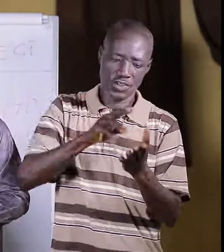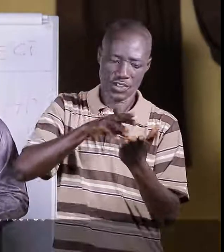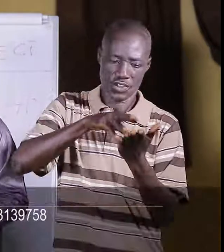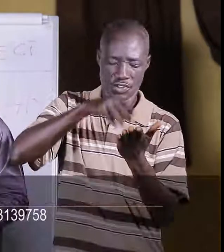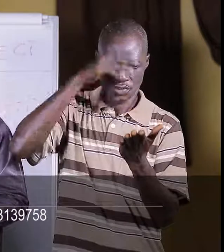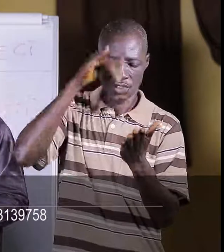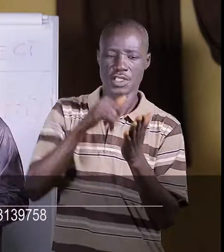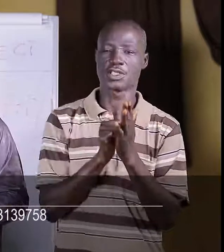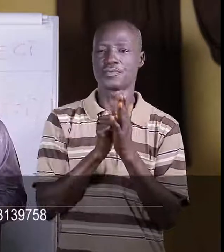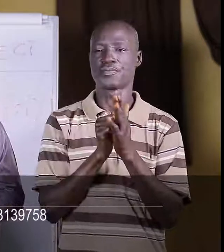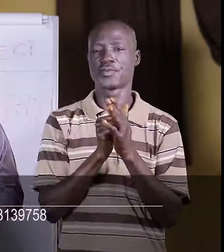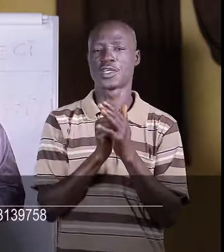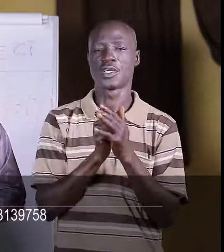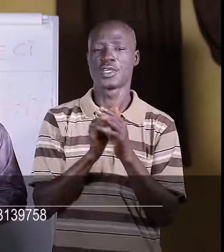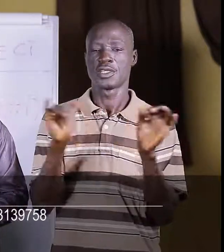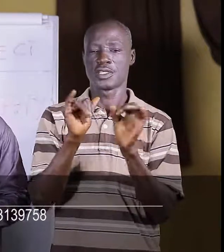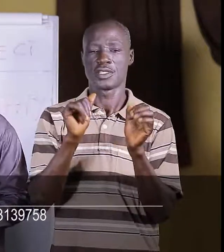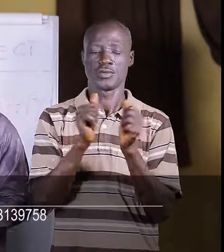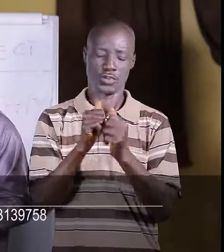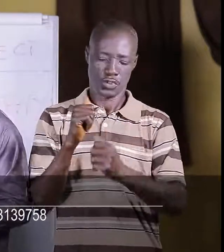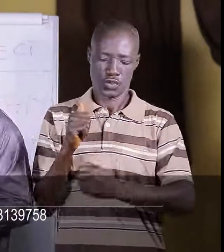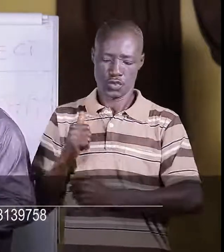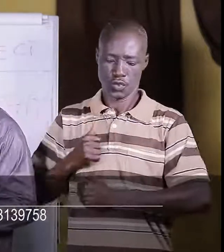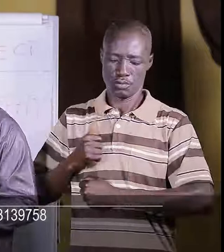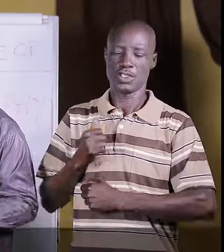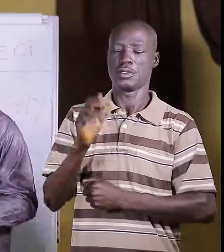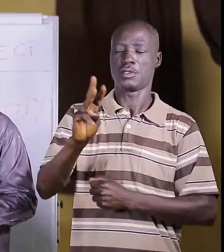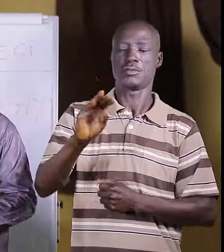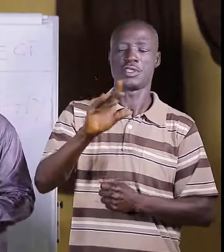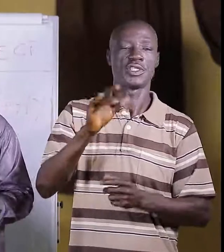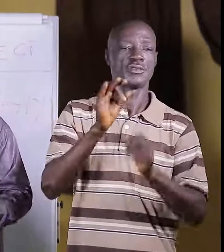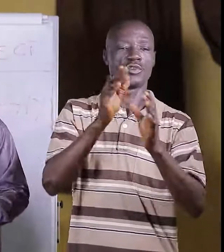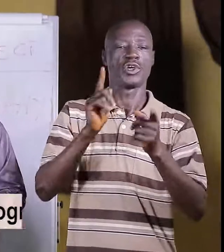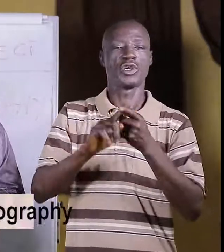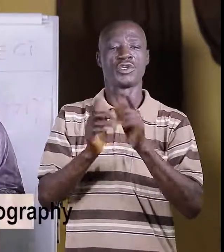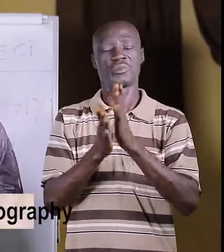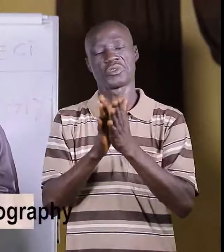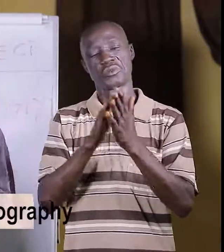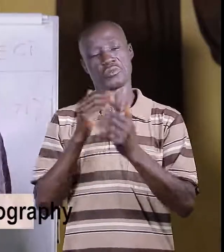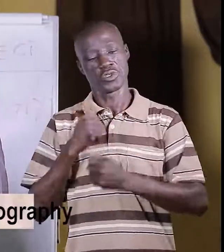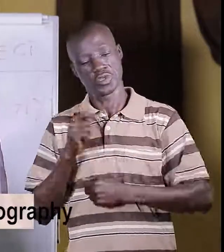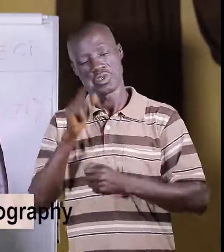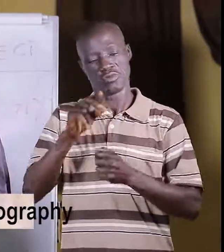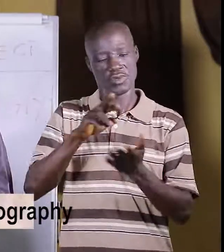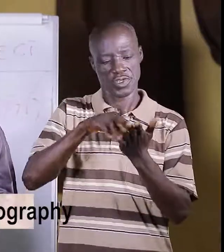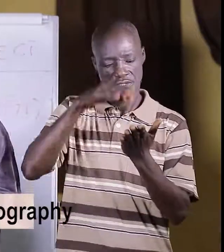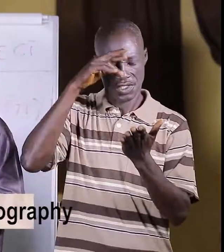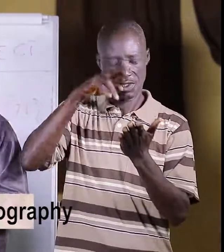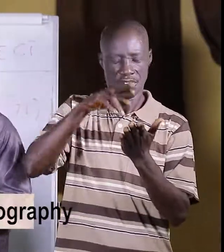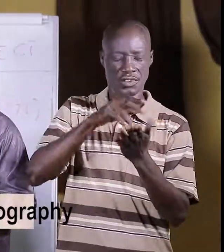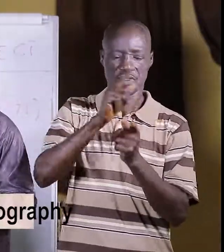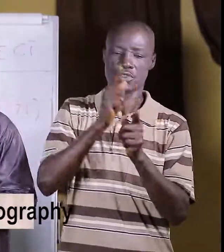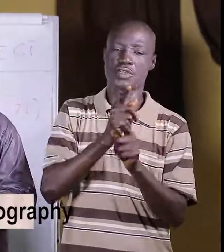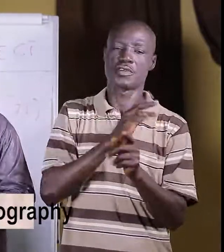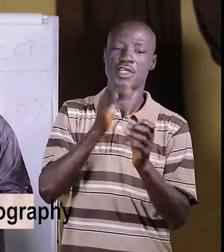field. The same thing with military studies. If you want to be an architecture, please, I